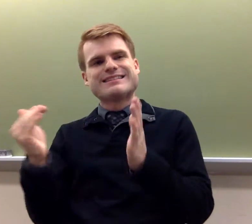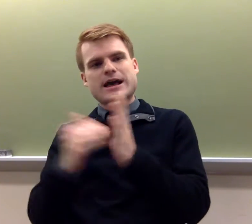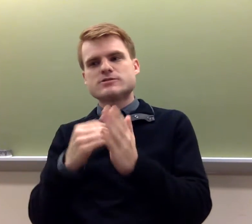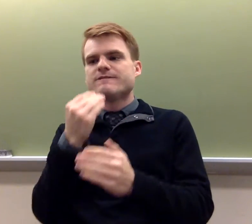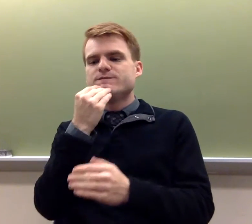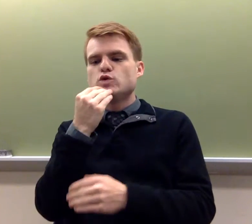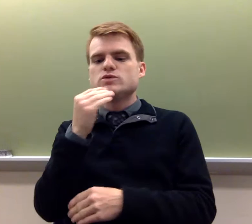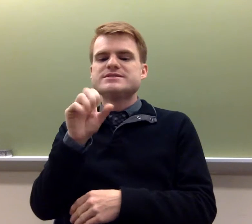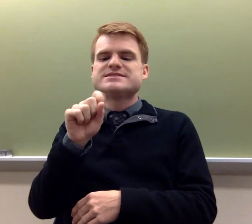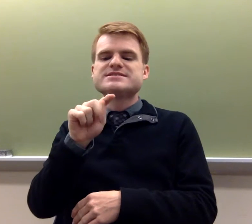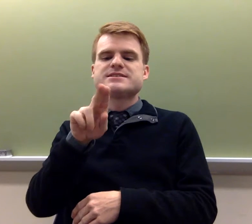spin of their electron.